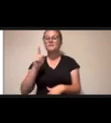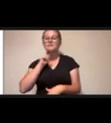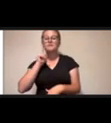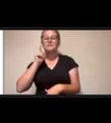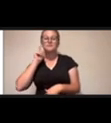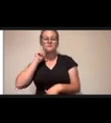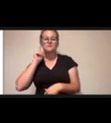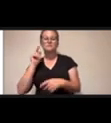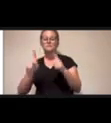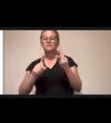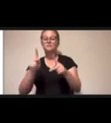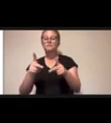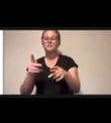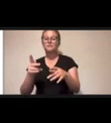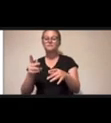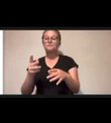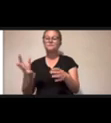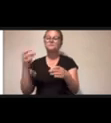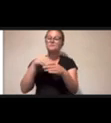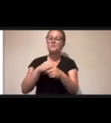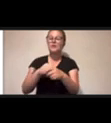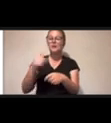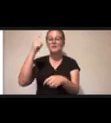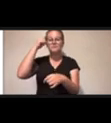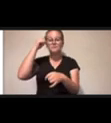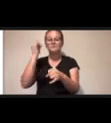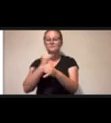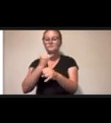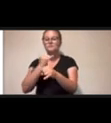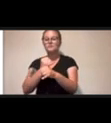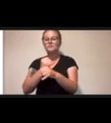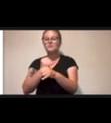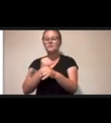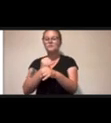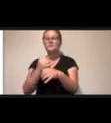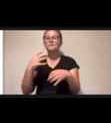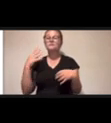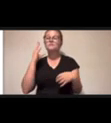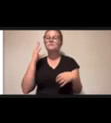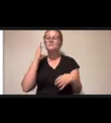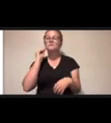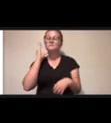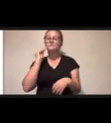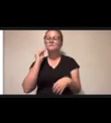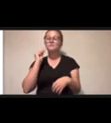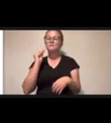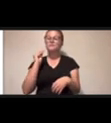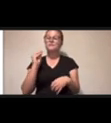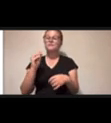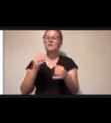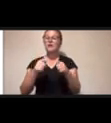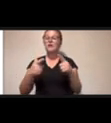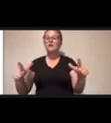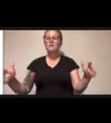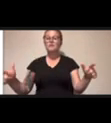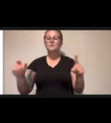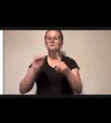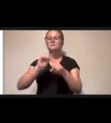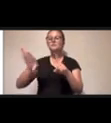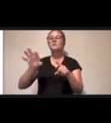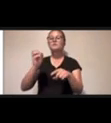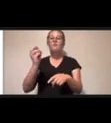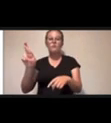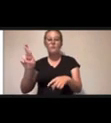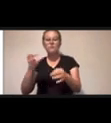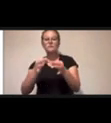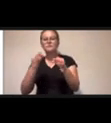75% of deaf people in mental institutions experience